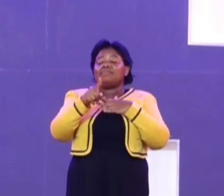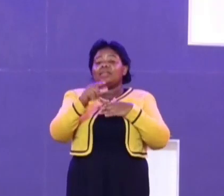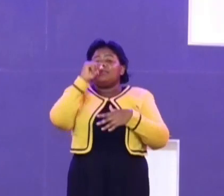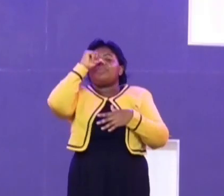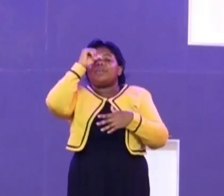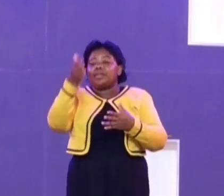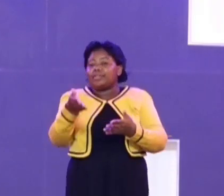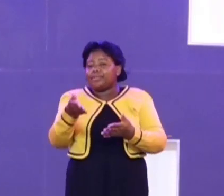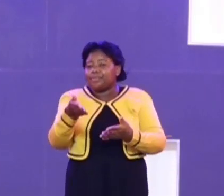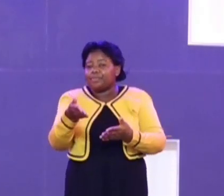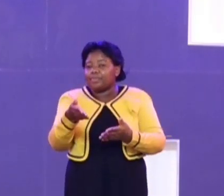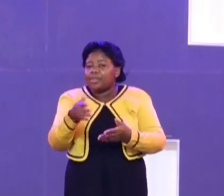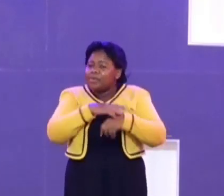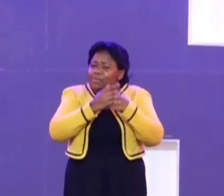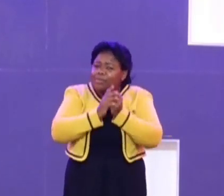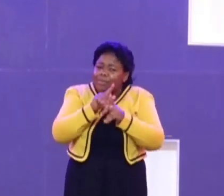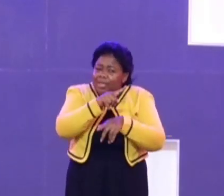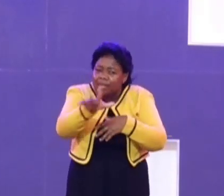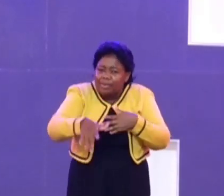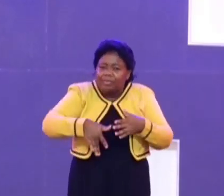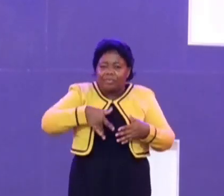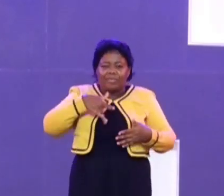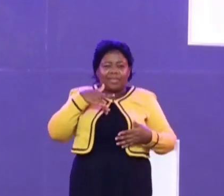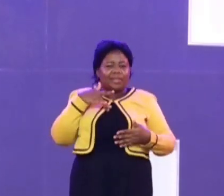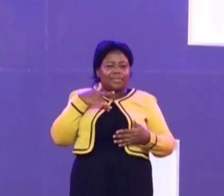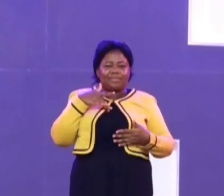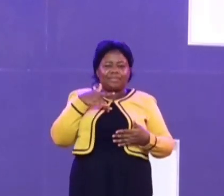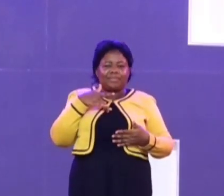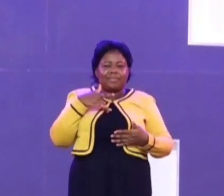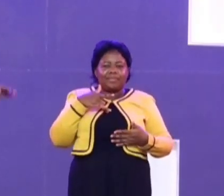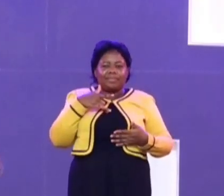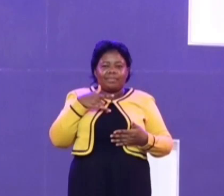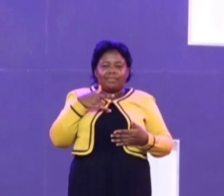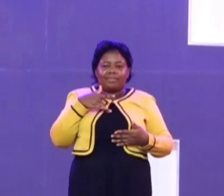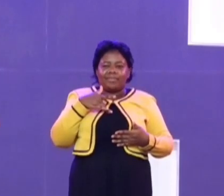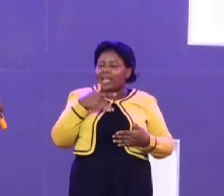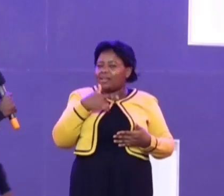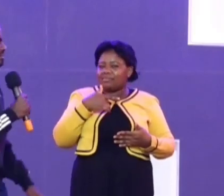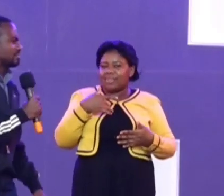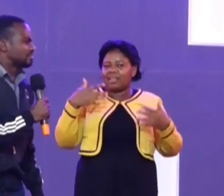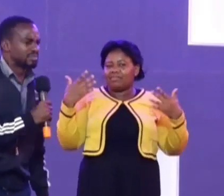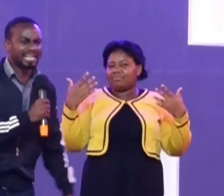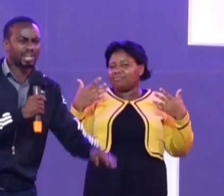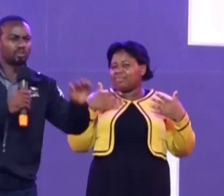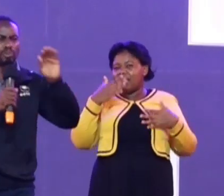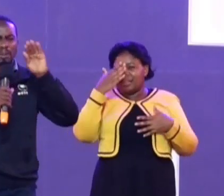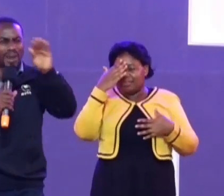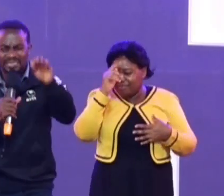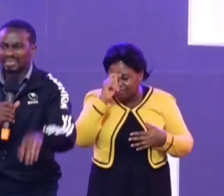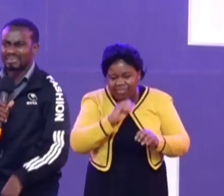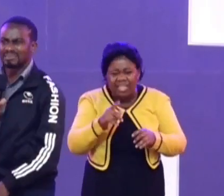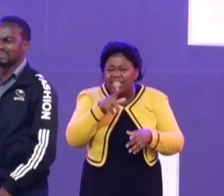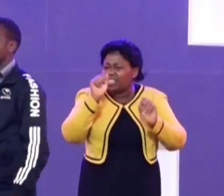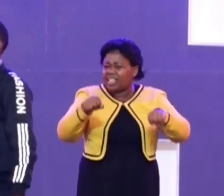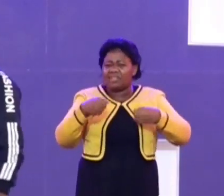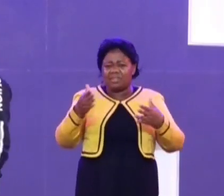Pride amalala will make you feel, gagenda kuletera okuwulira, I don't submit. Nti sigonda. That cannot be my